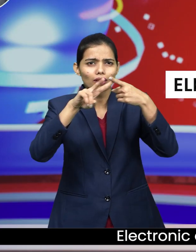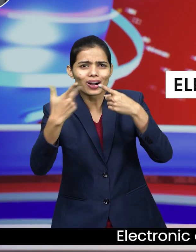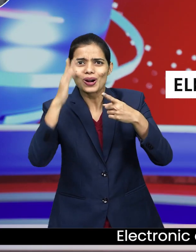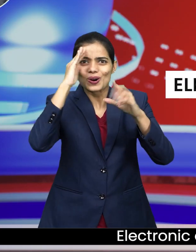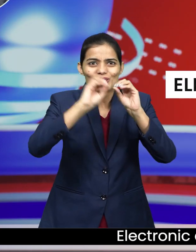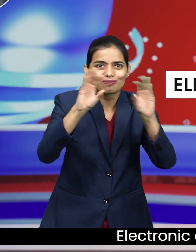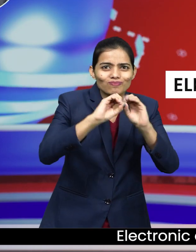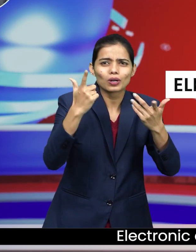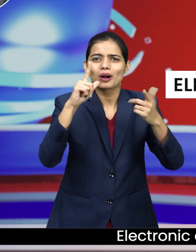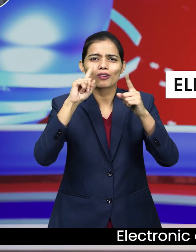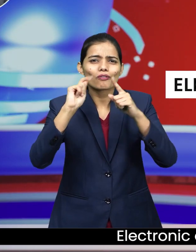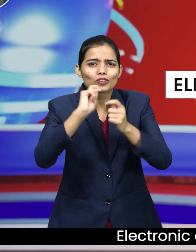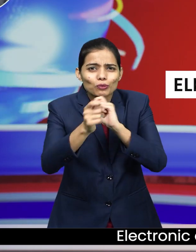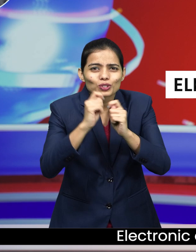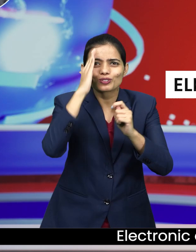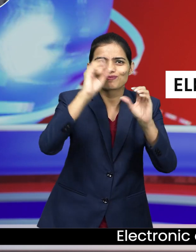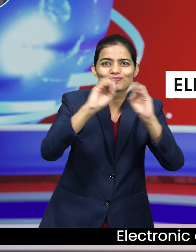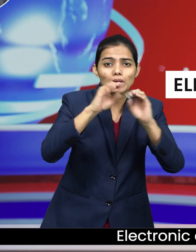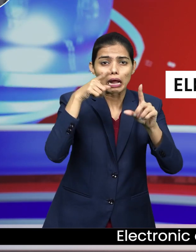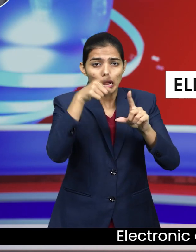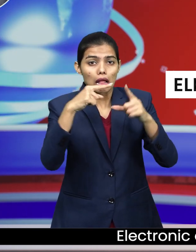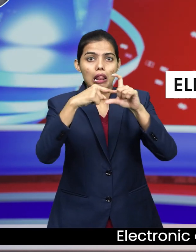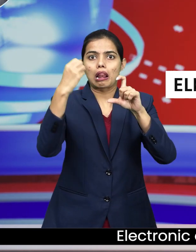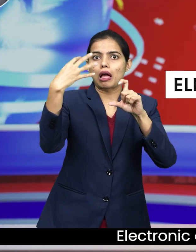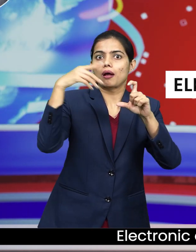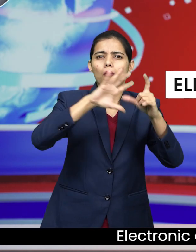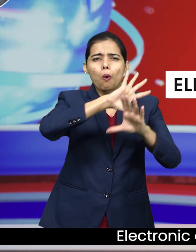Electronic or digital journalism.